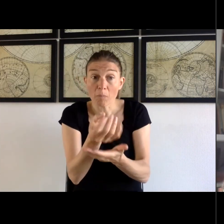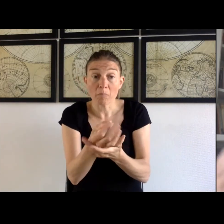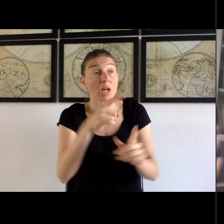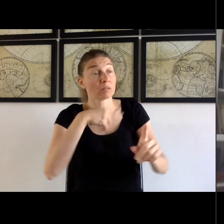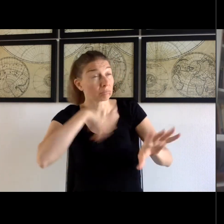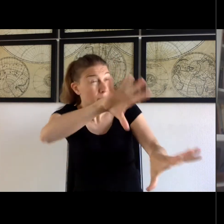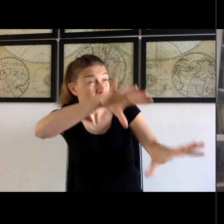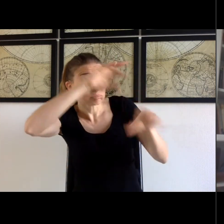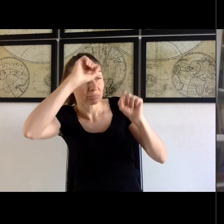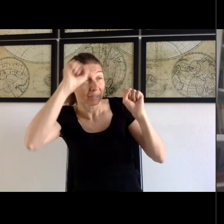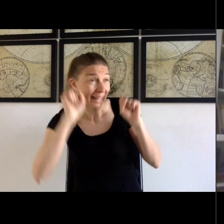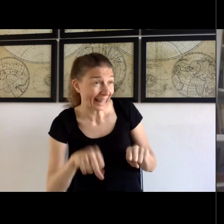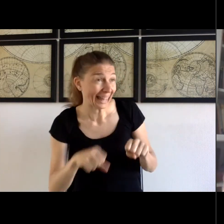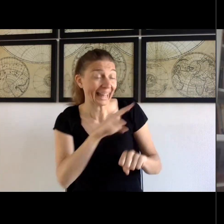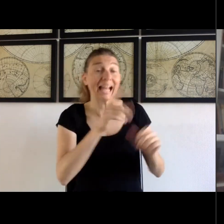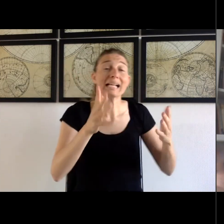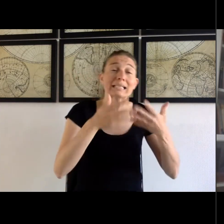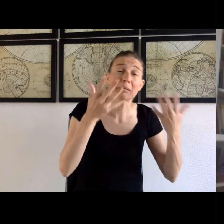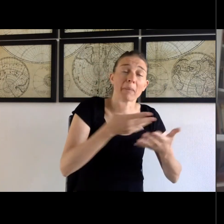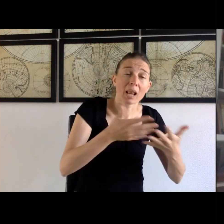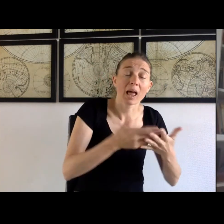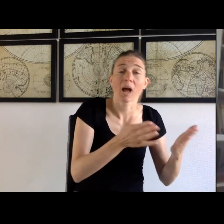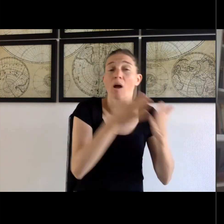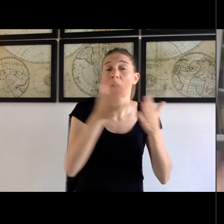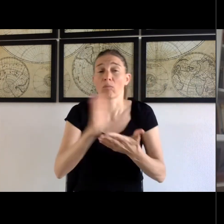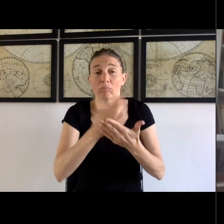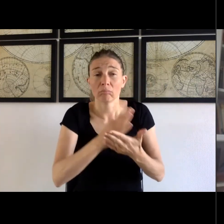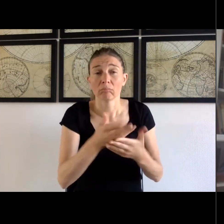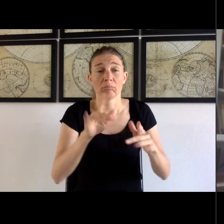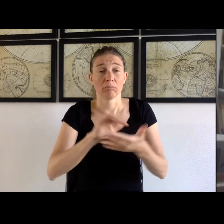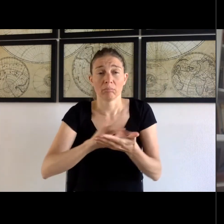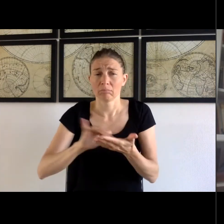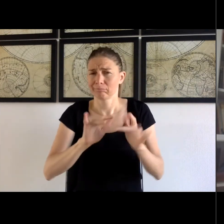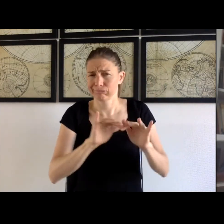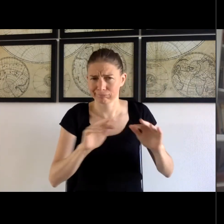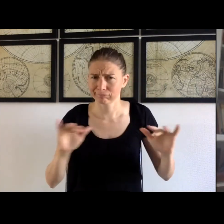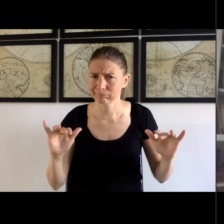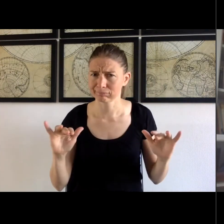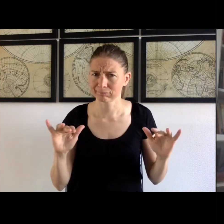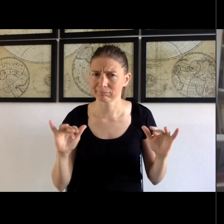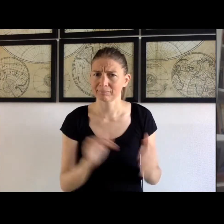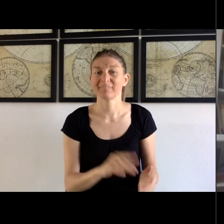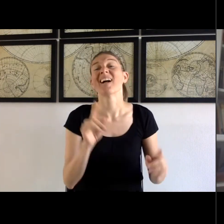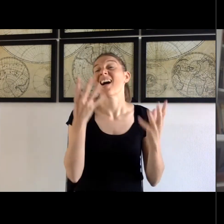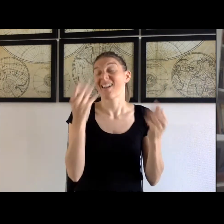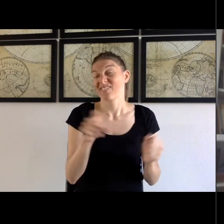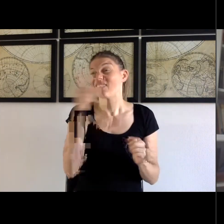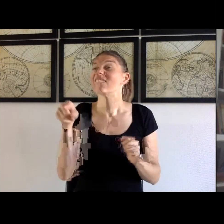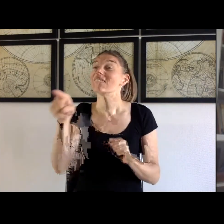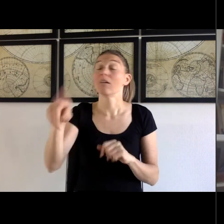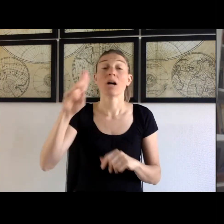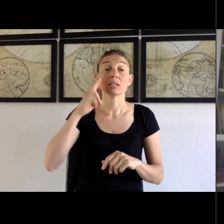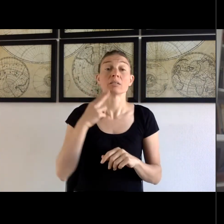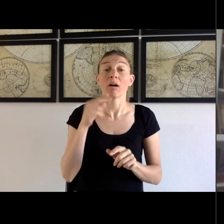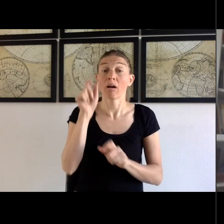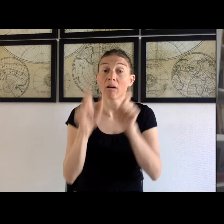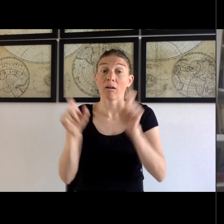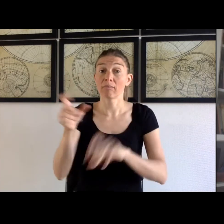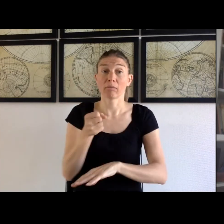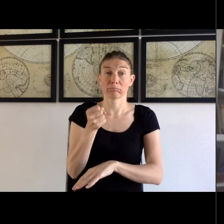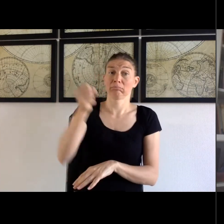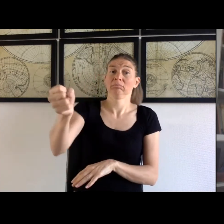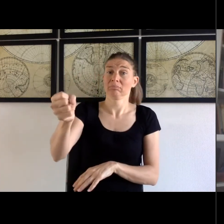about how to do the assessment, the process of the assessment. We've seen examples in which deaf people is convened to places where there's no